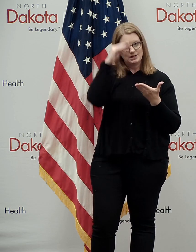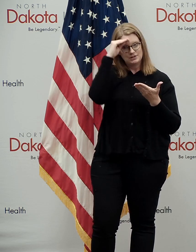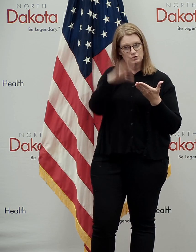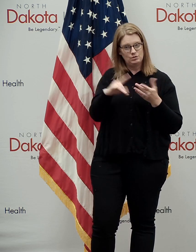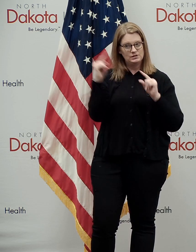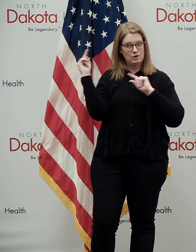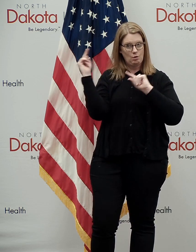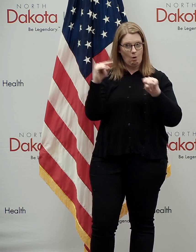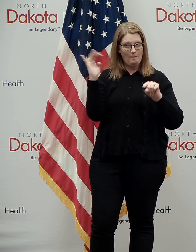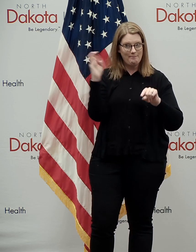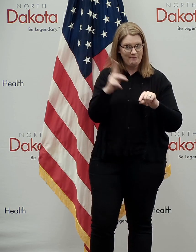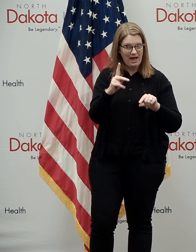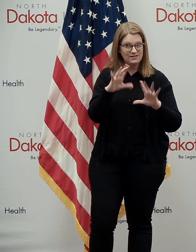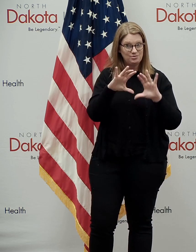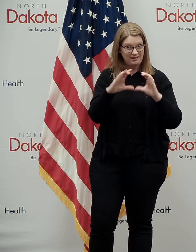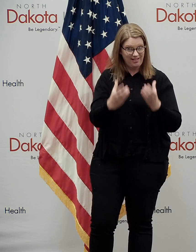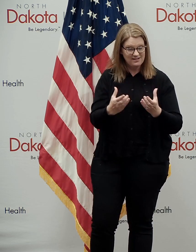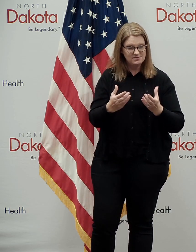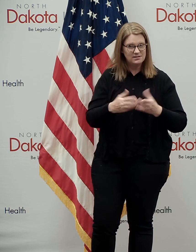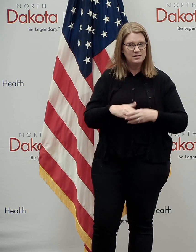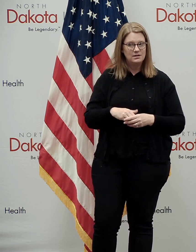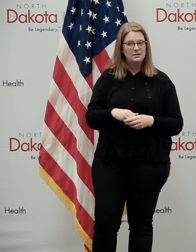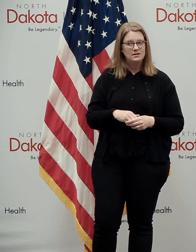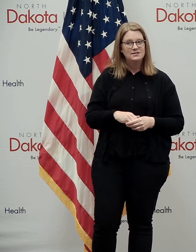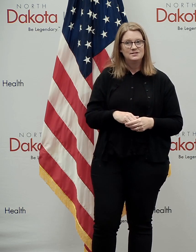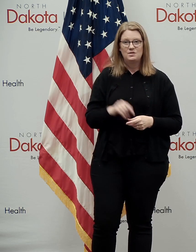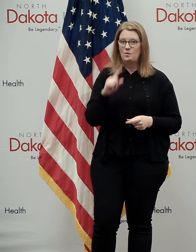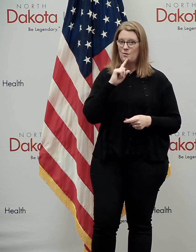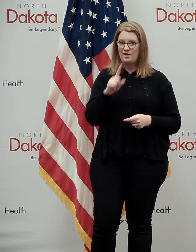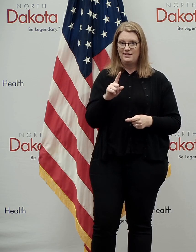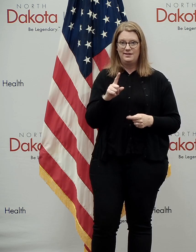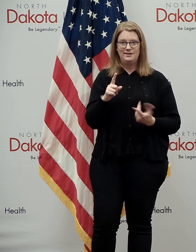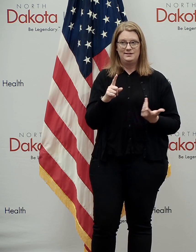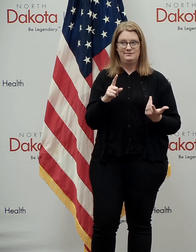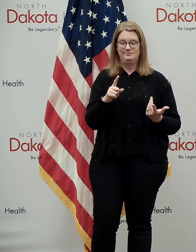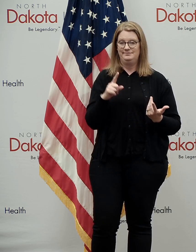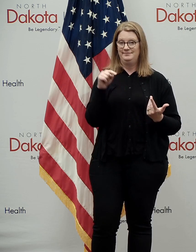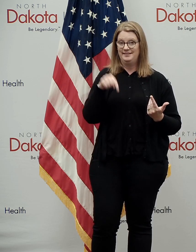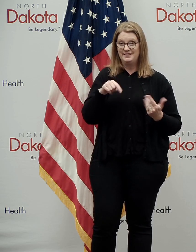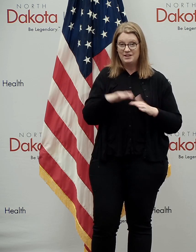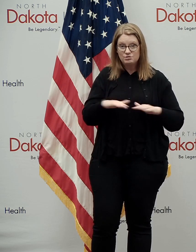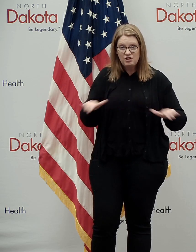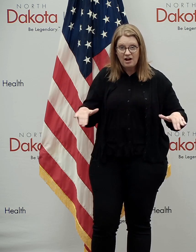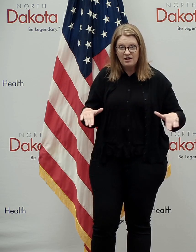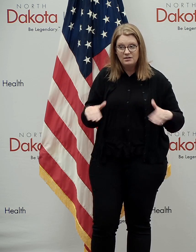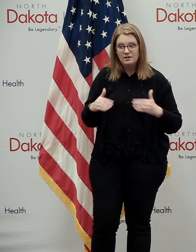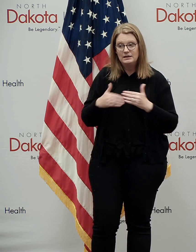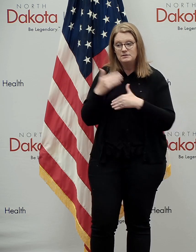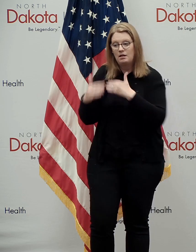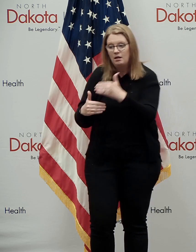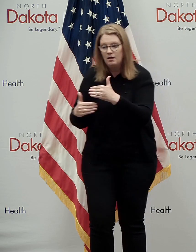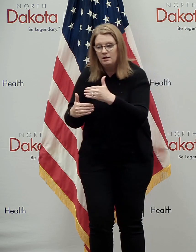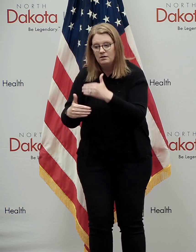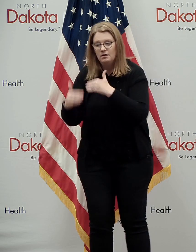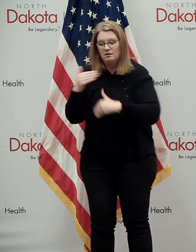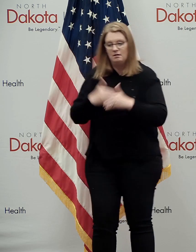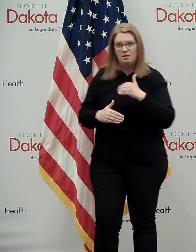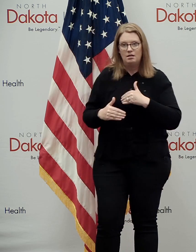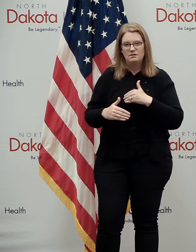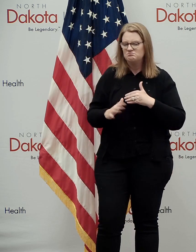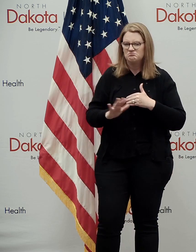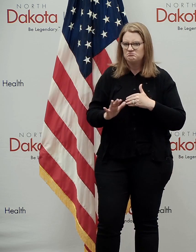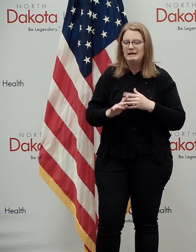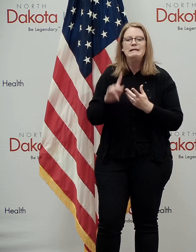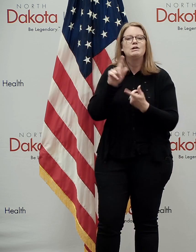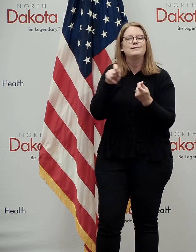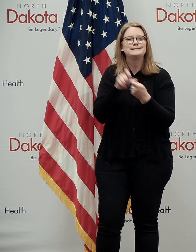to our classrooms, we should really be aware that no child is ahead and no child is behind. They're exactly where they're supposed to be. And